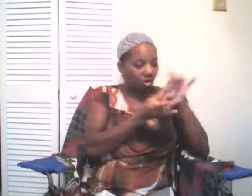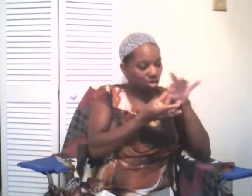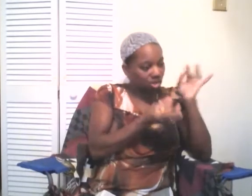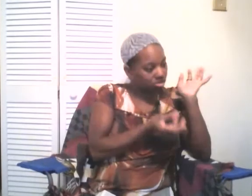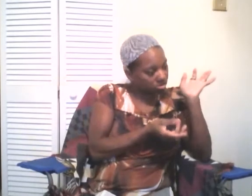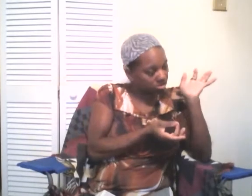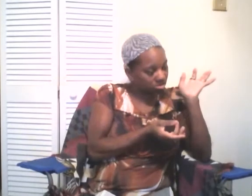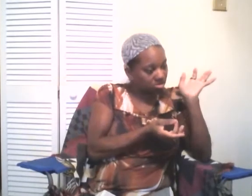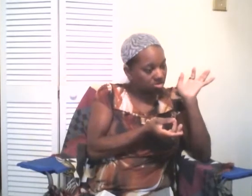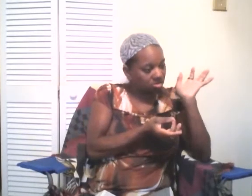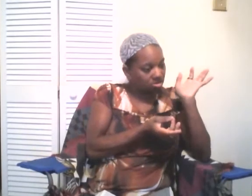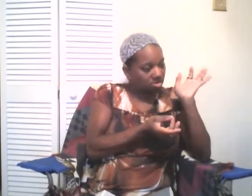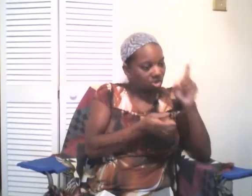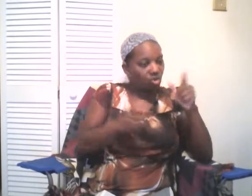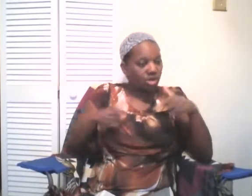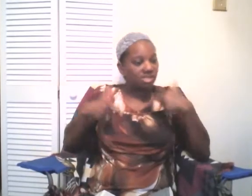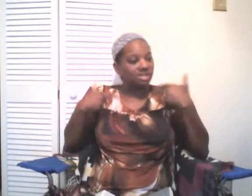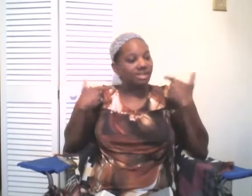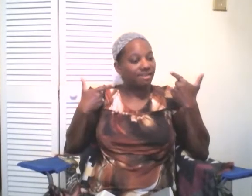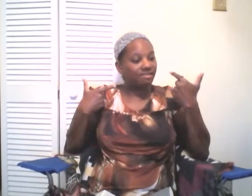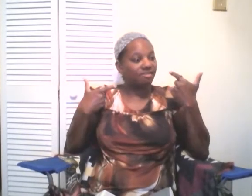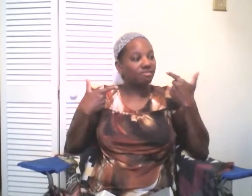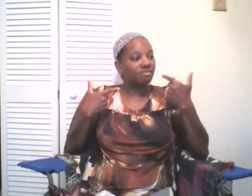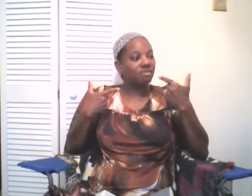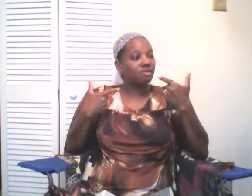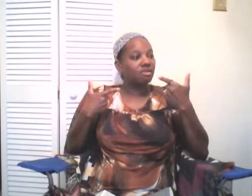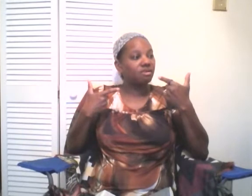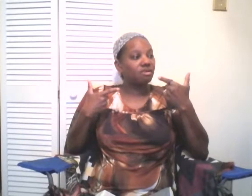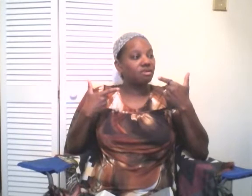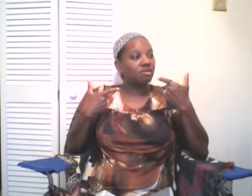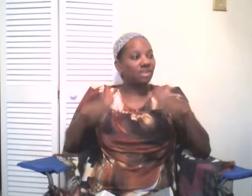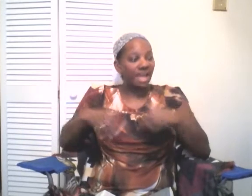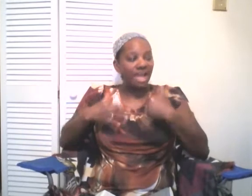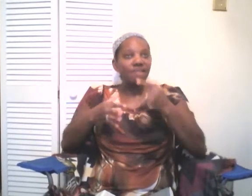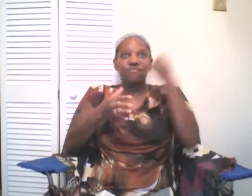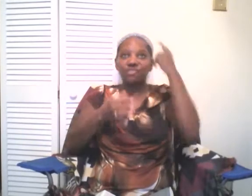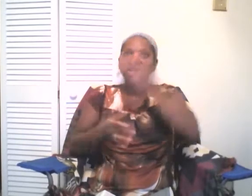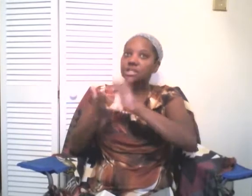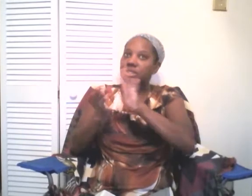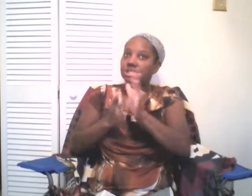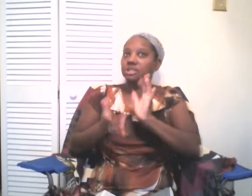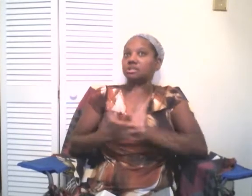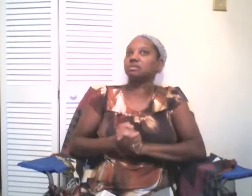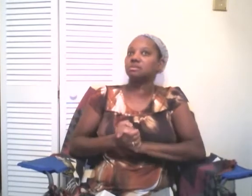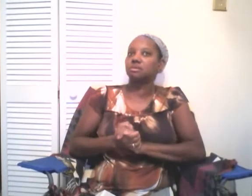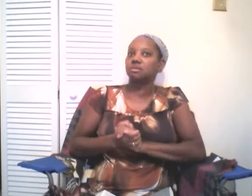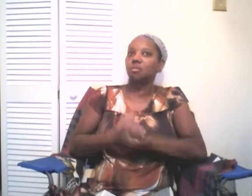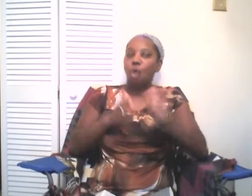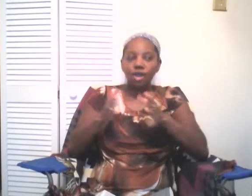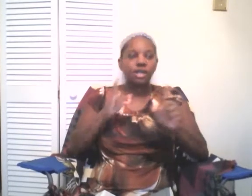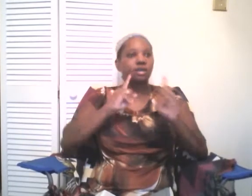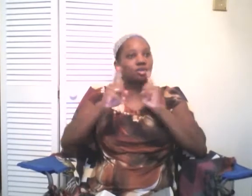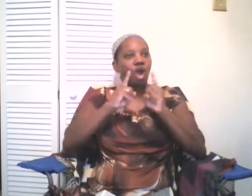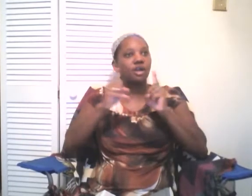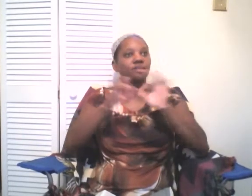Spiritual. You're going to live the life for Jesus, walking and talking of